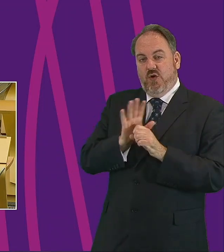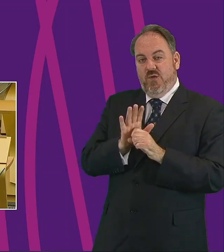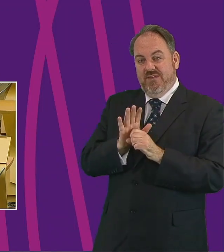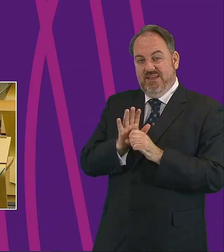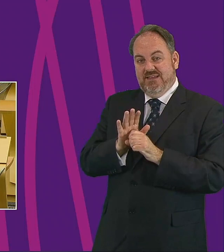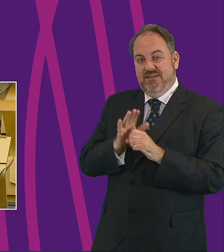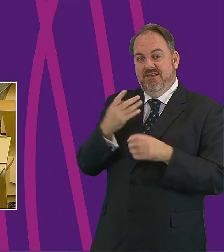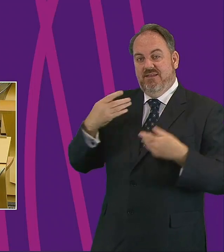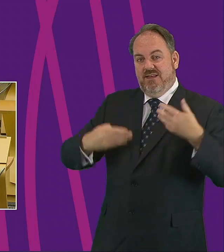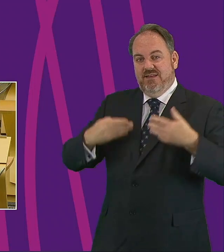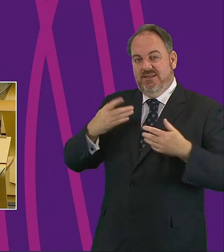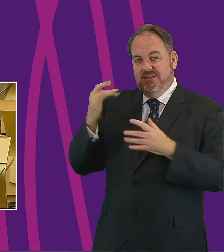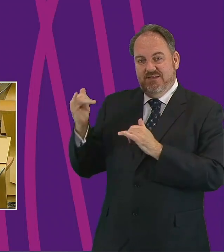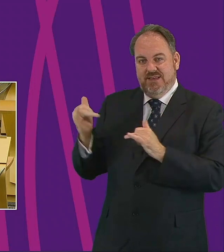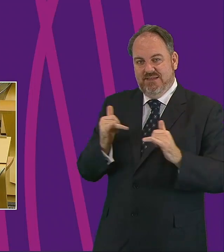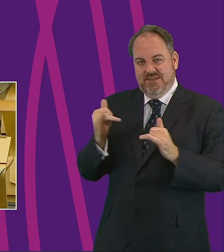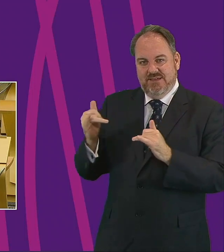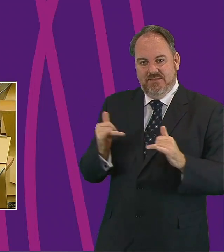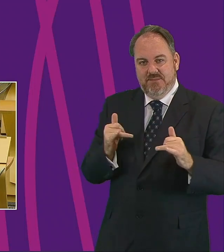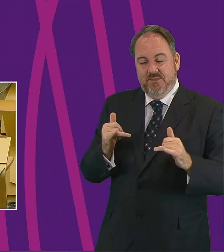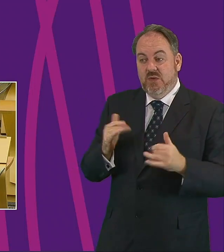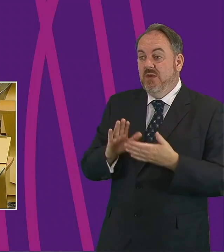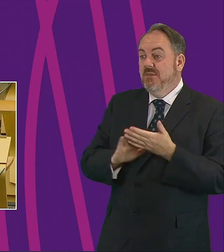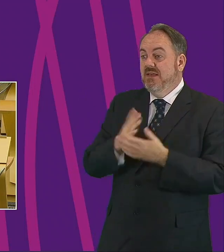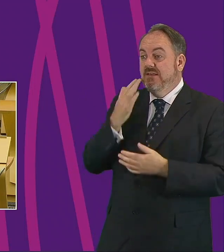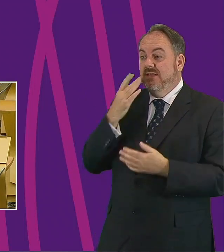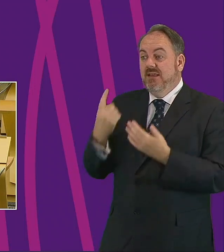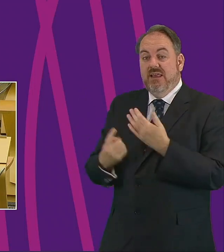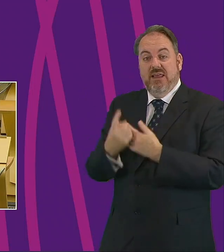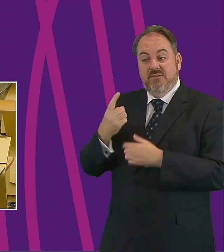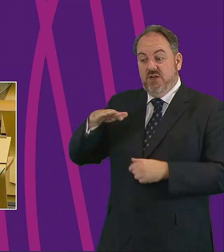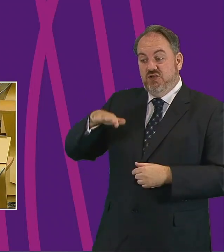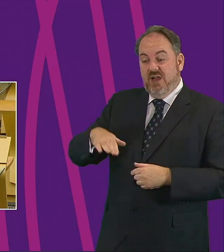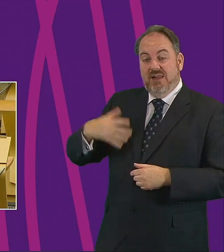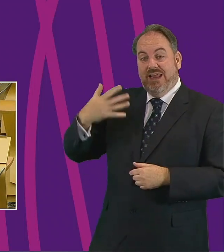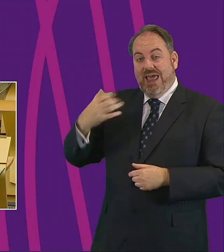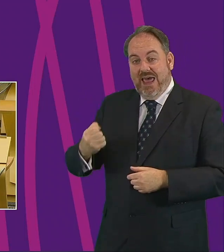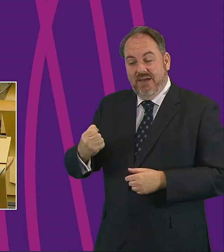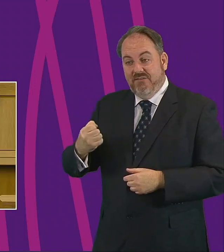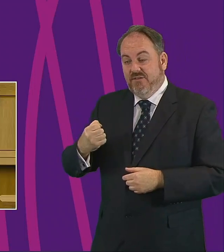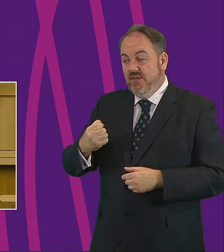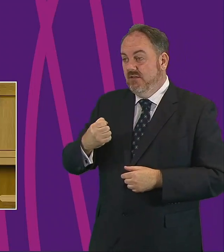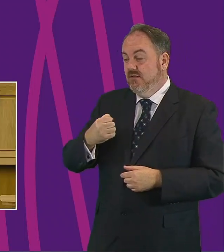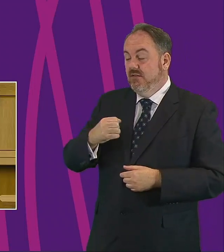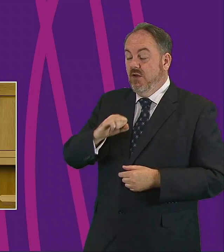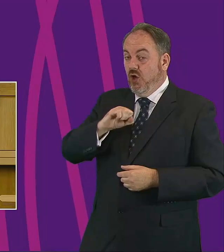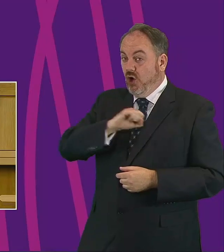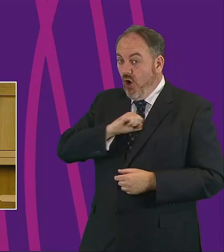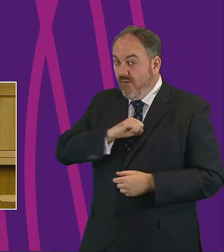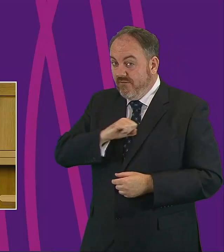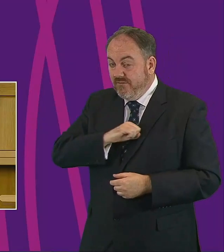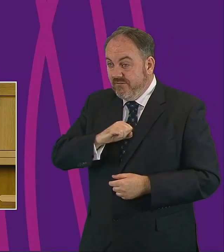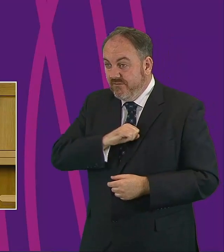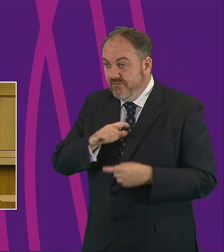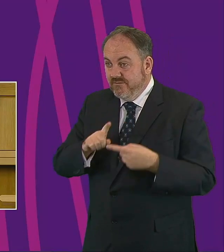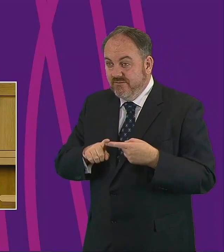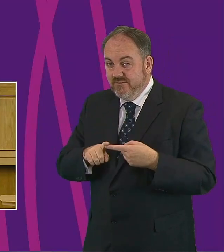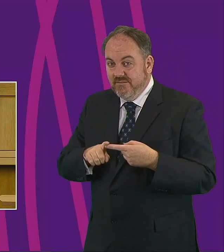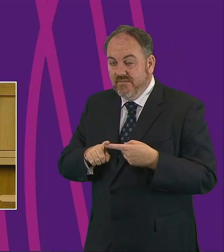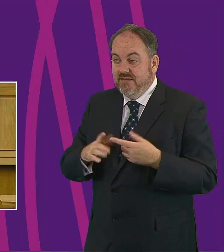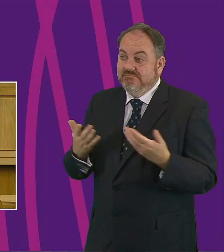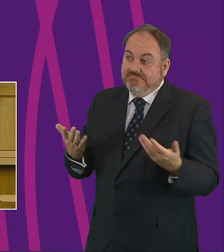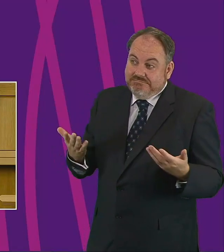that when anybody, including a child, has one of the symptoms of COVID, and one of the symptoms of COVID is a